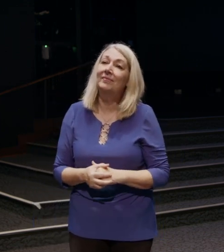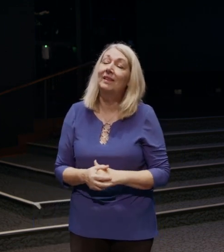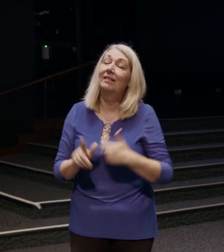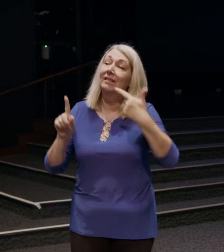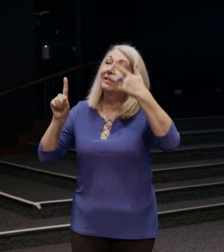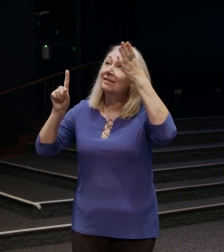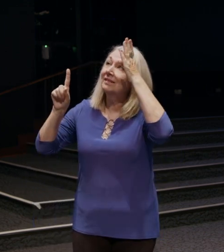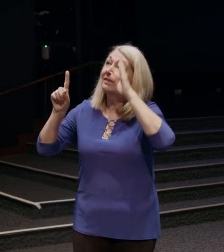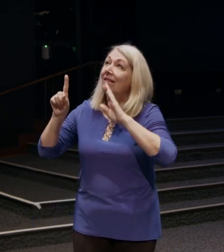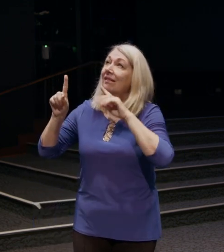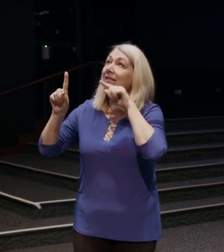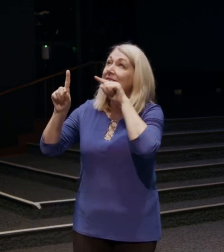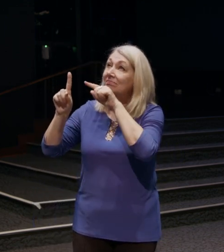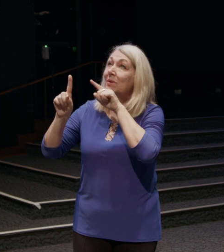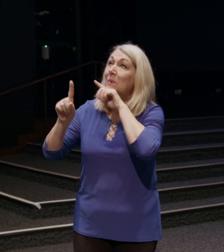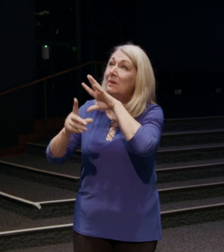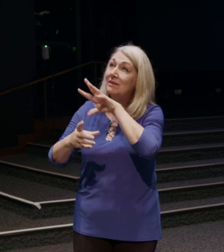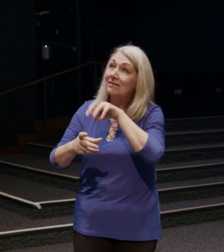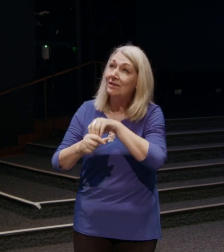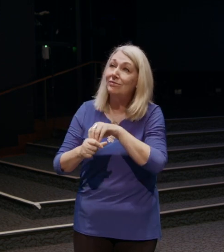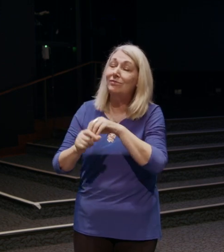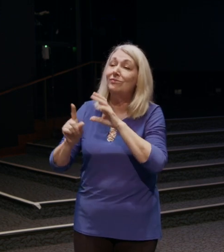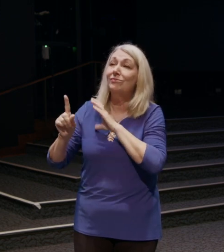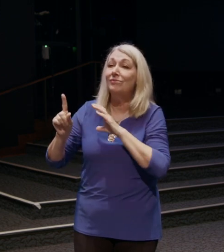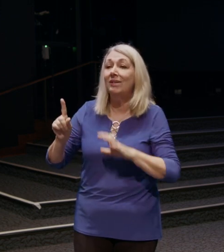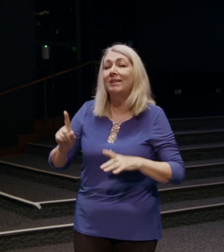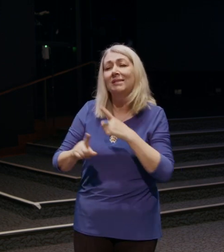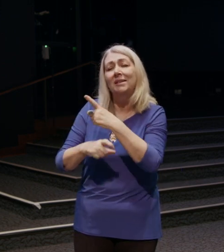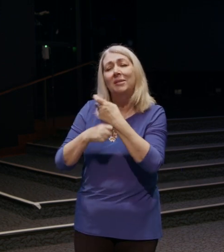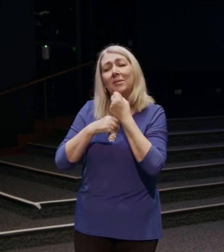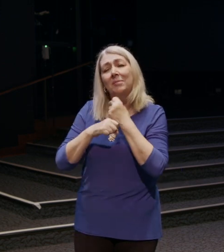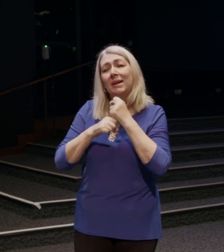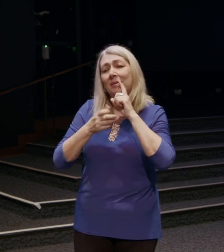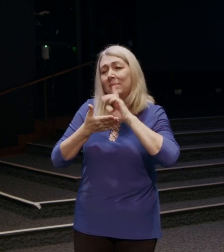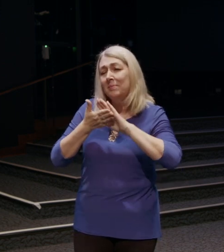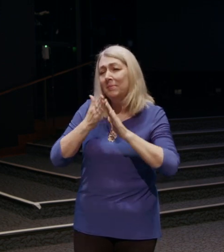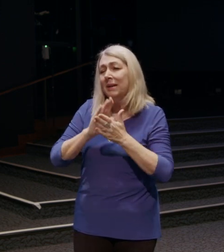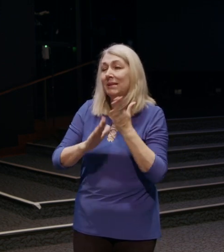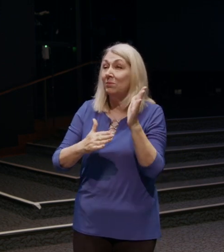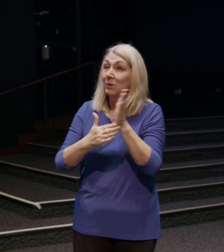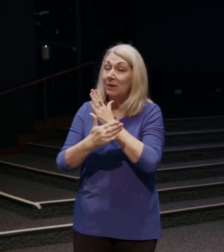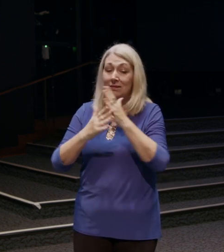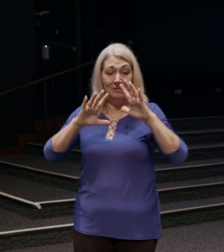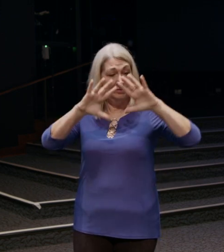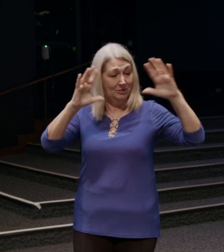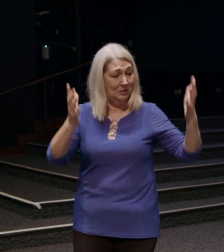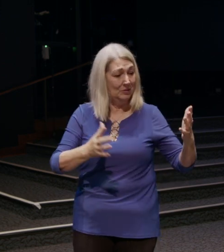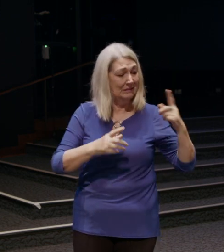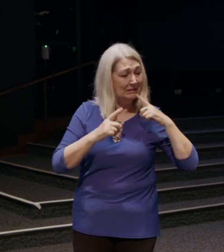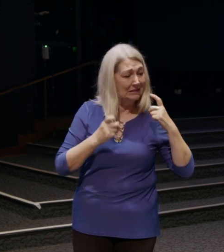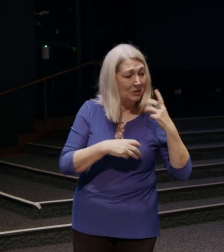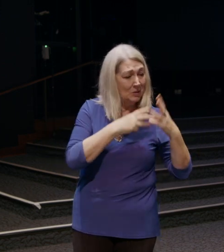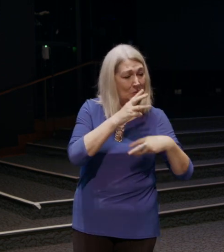God was in Christ making peace between the world and himself.